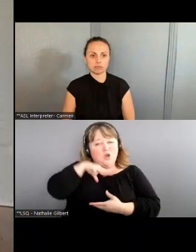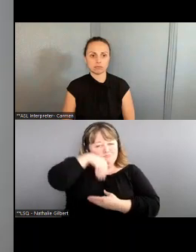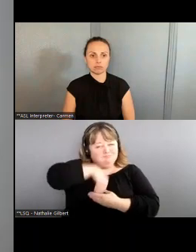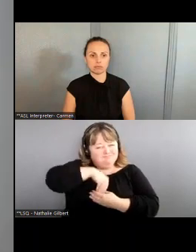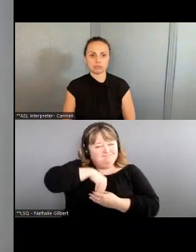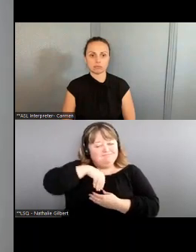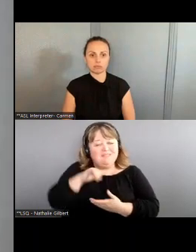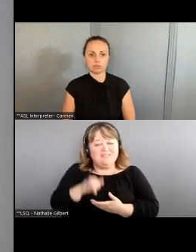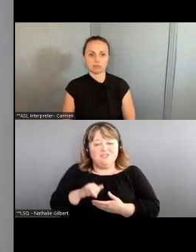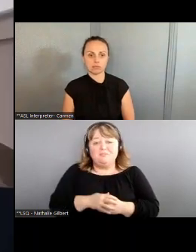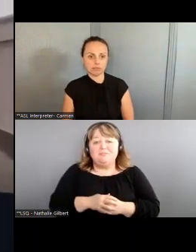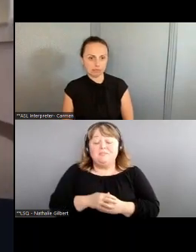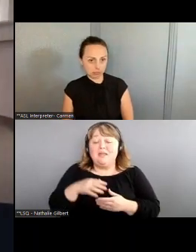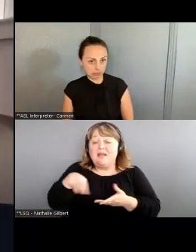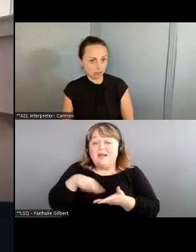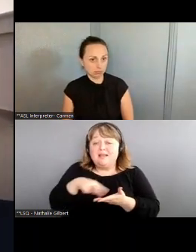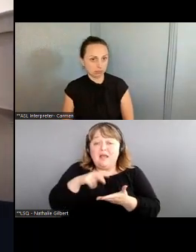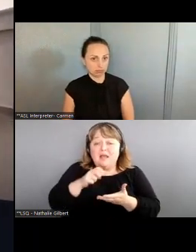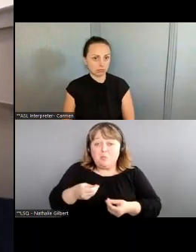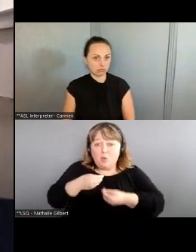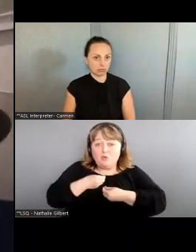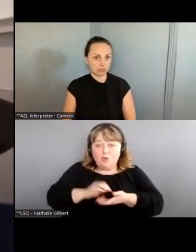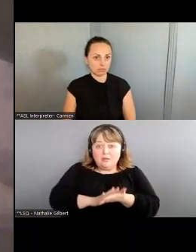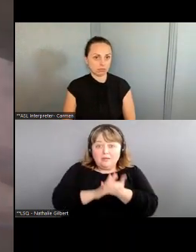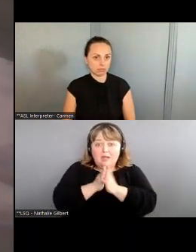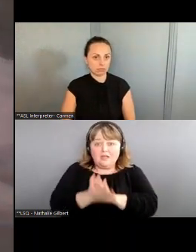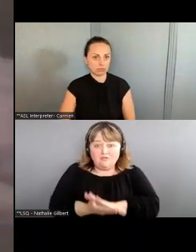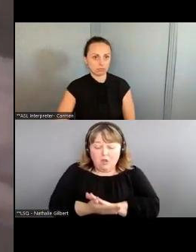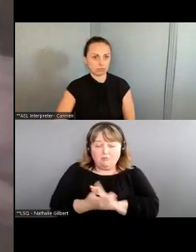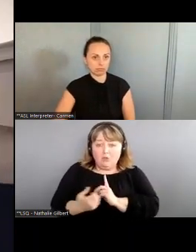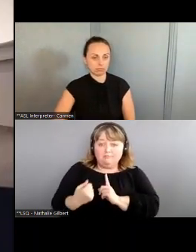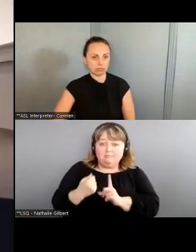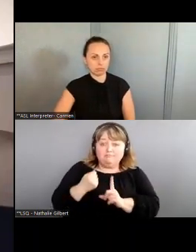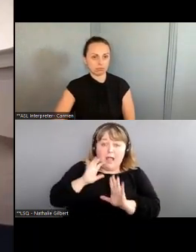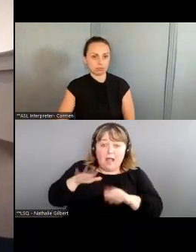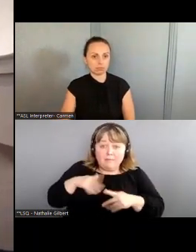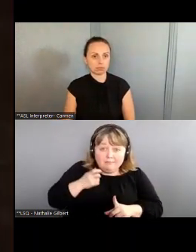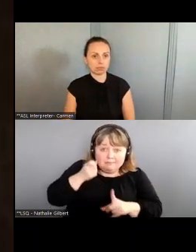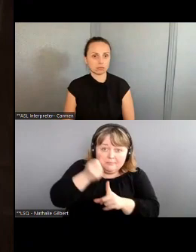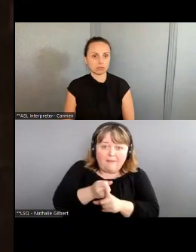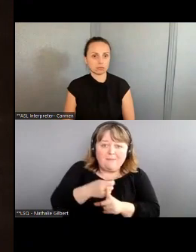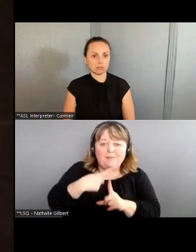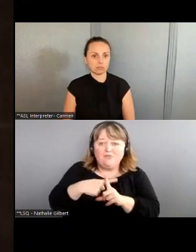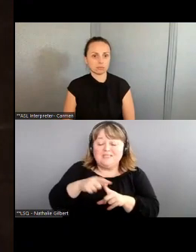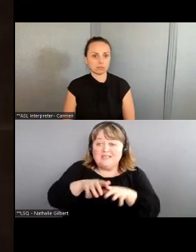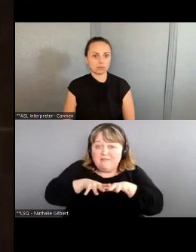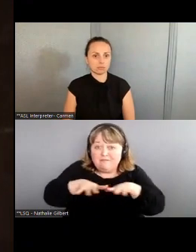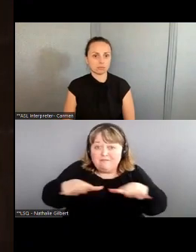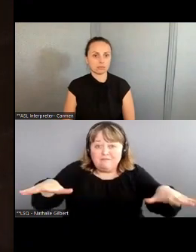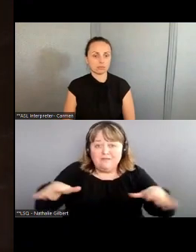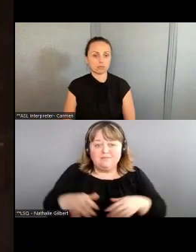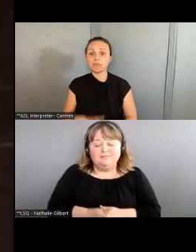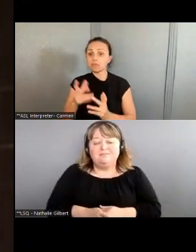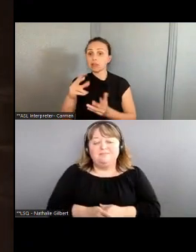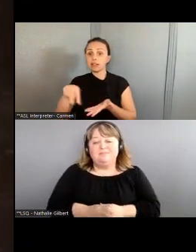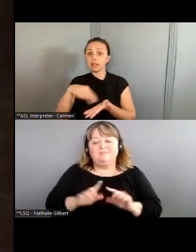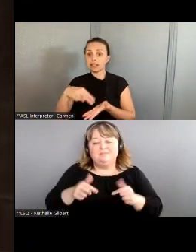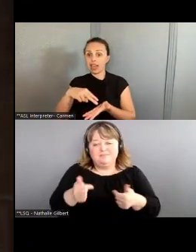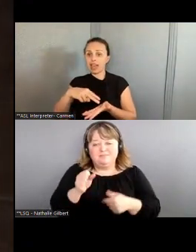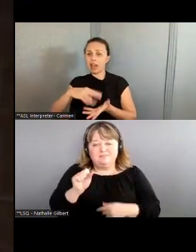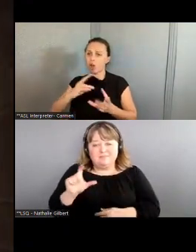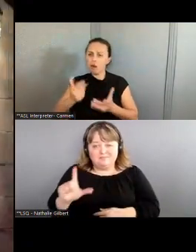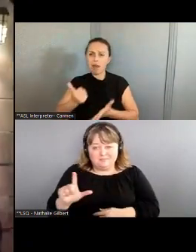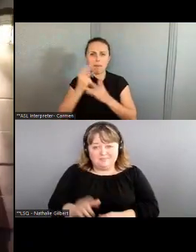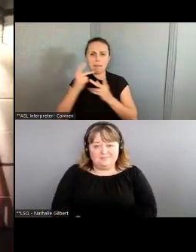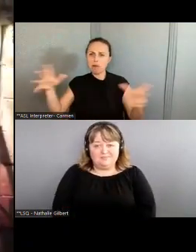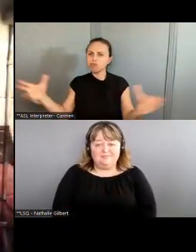nous transformer et avoir un impact positif sur le monde. Dance is one of the few activities that truly brings people together, no